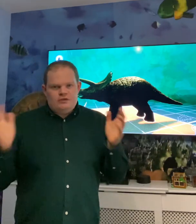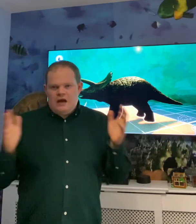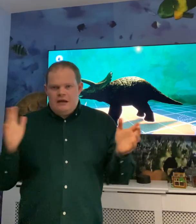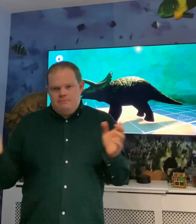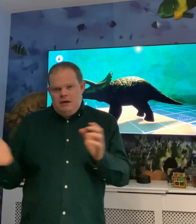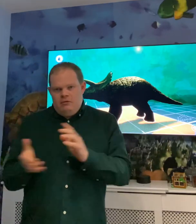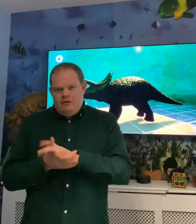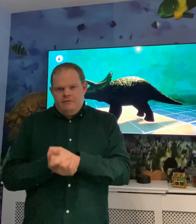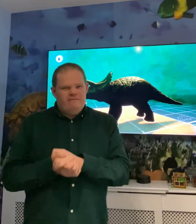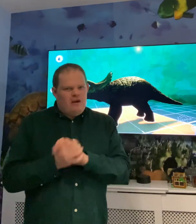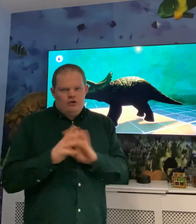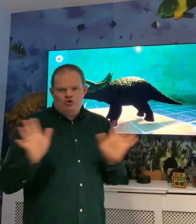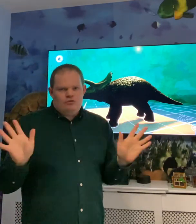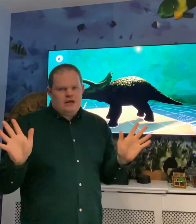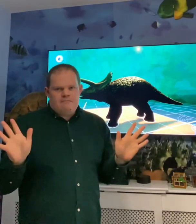time period.